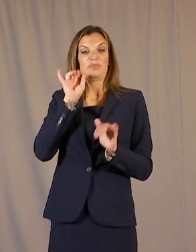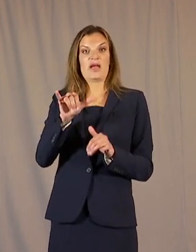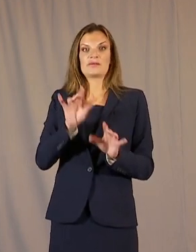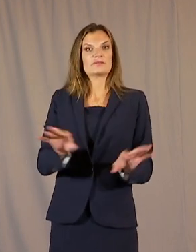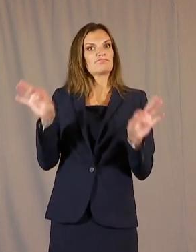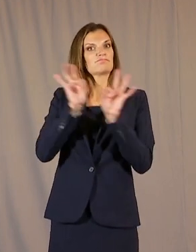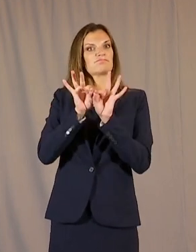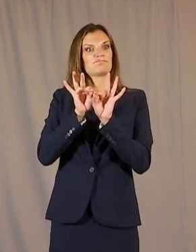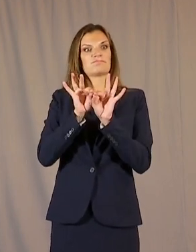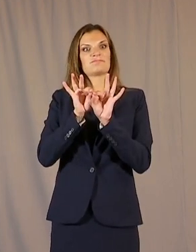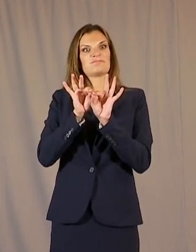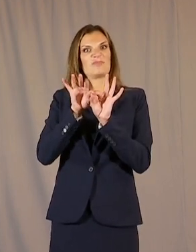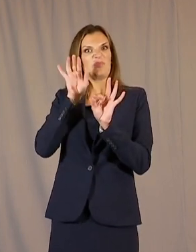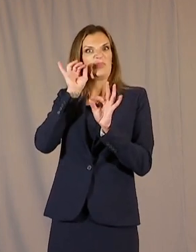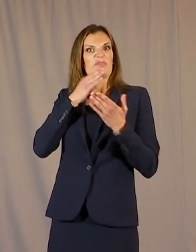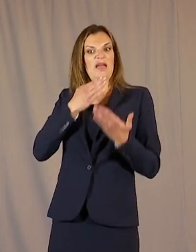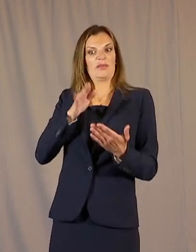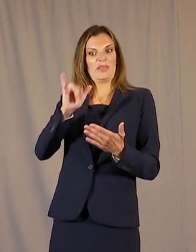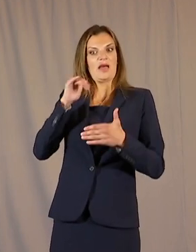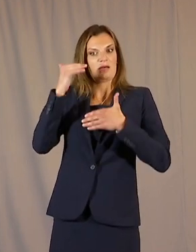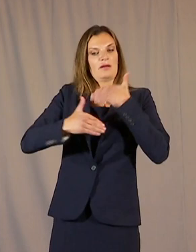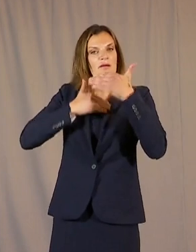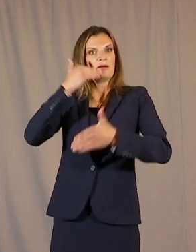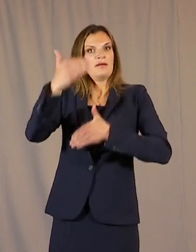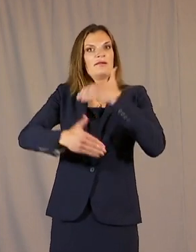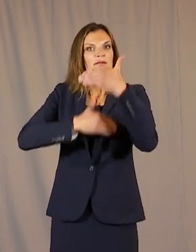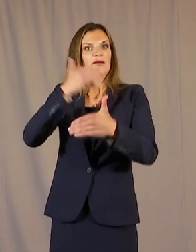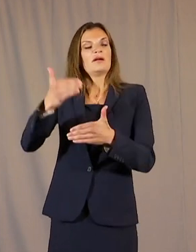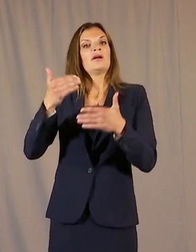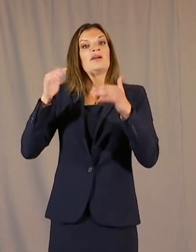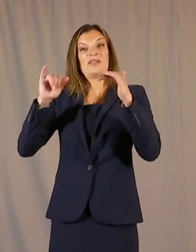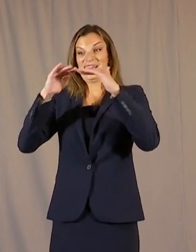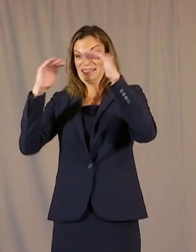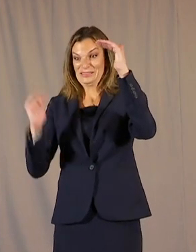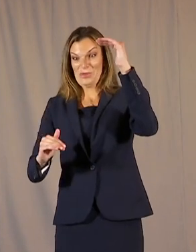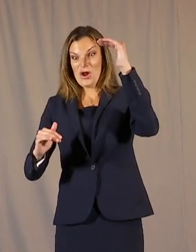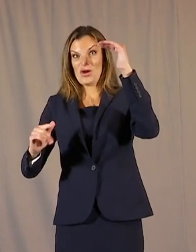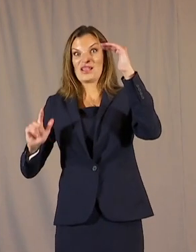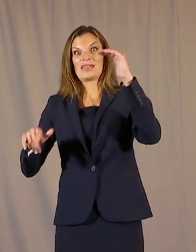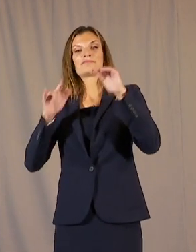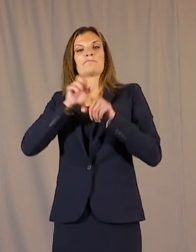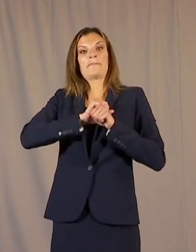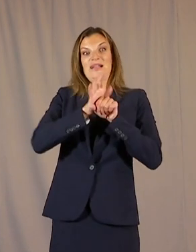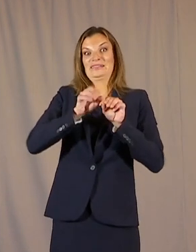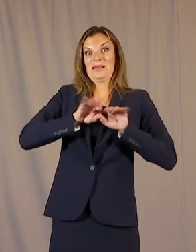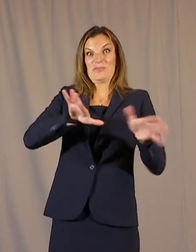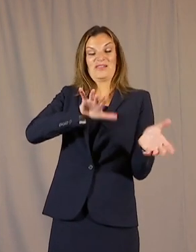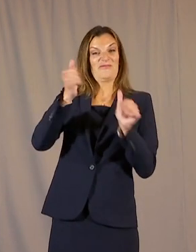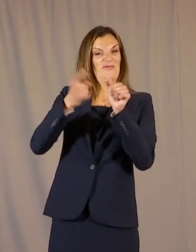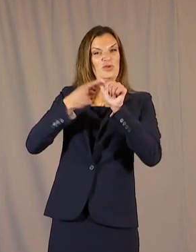to building momentum and closing the disparities that existed early in the pandemic.